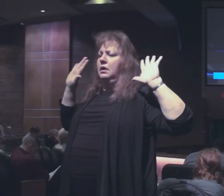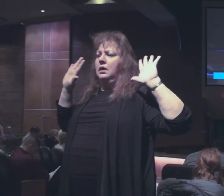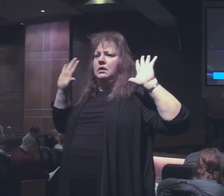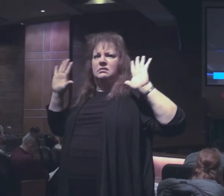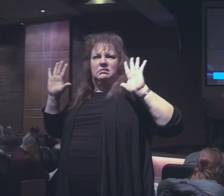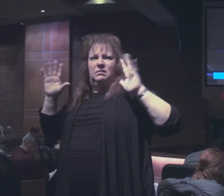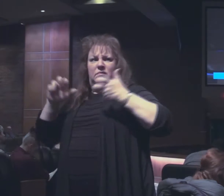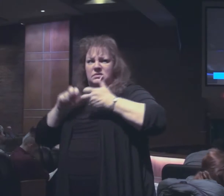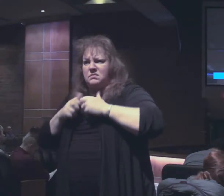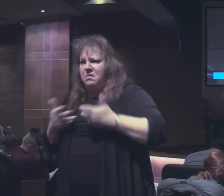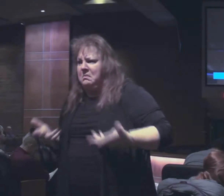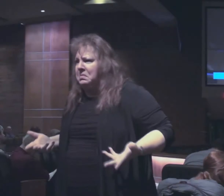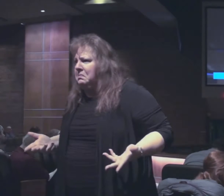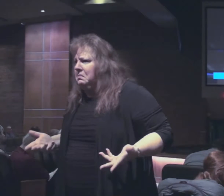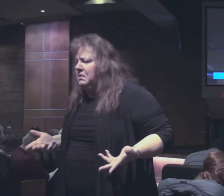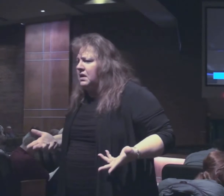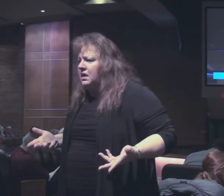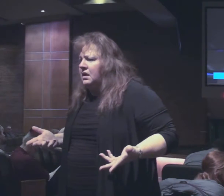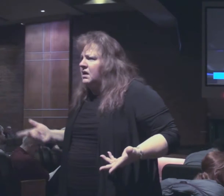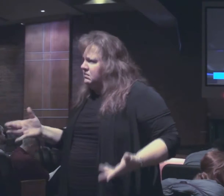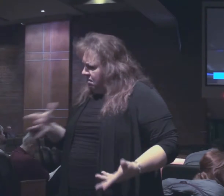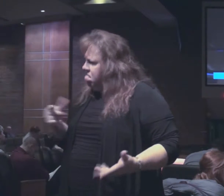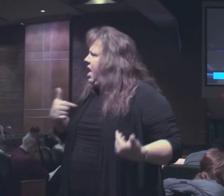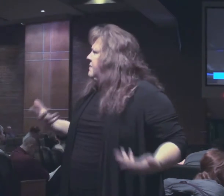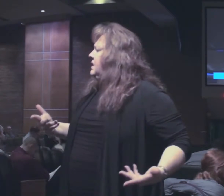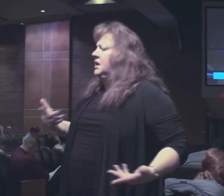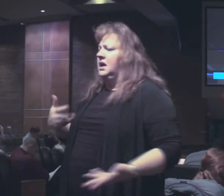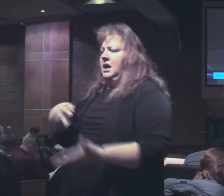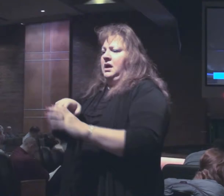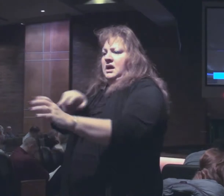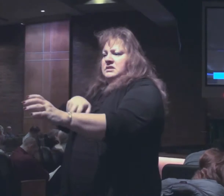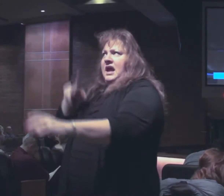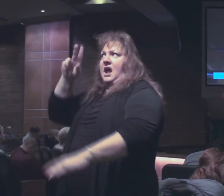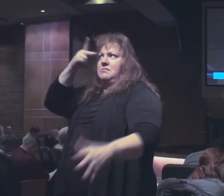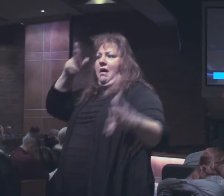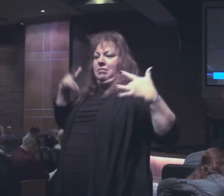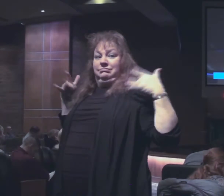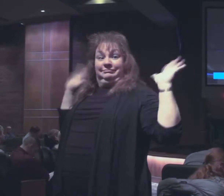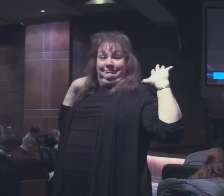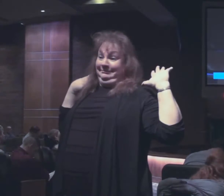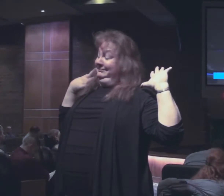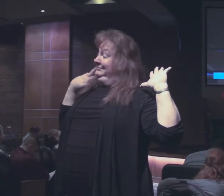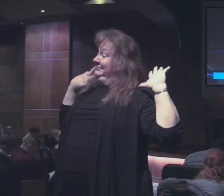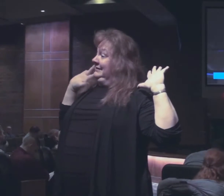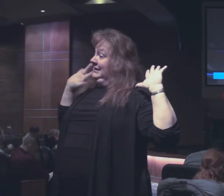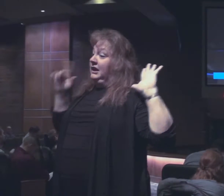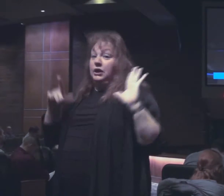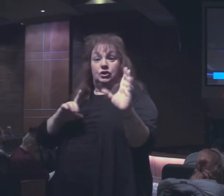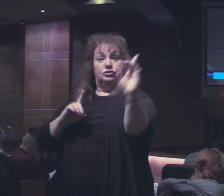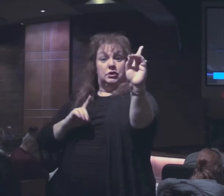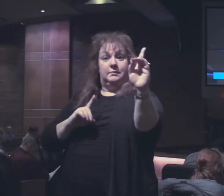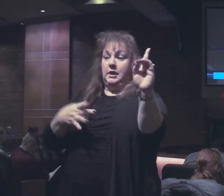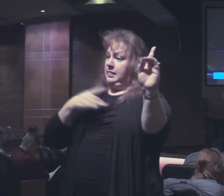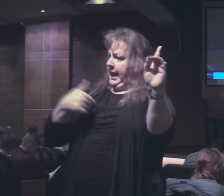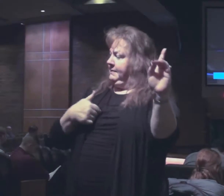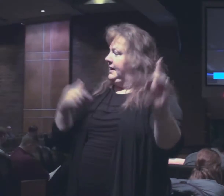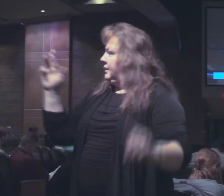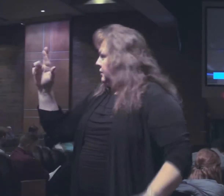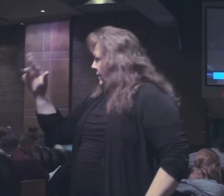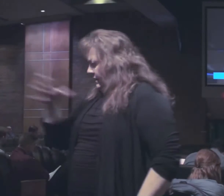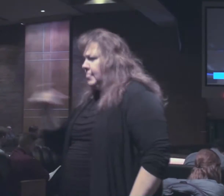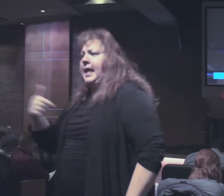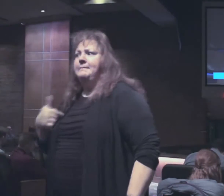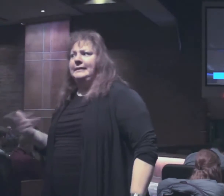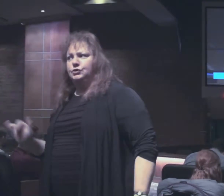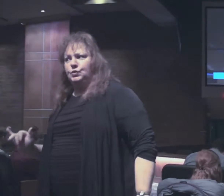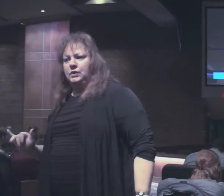What's the problem? Everybody ought to like us because we stay out of politics. So if you're a Democrat, you ought to like us. If you're a